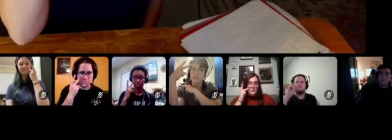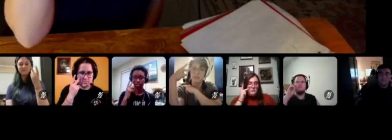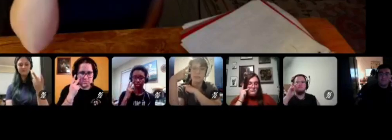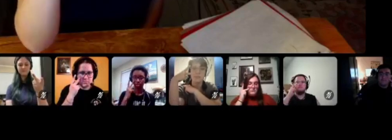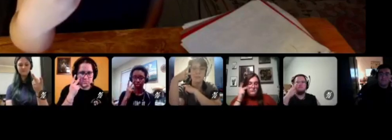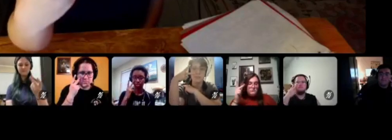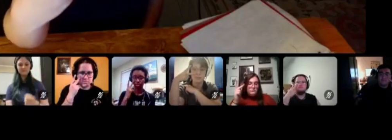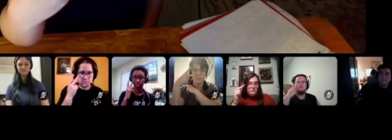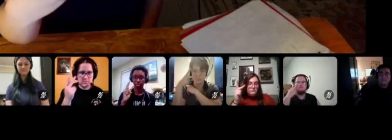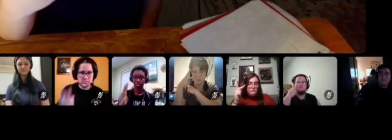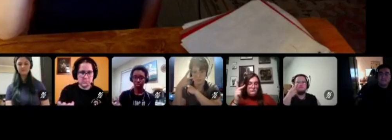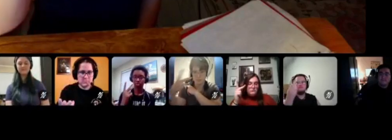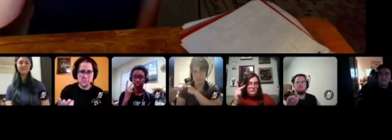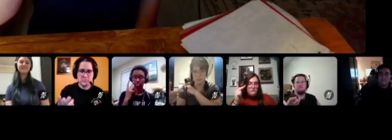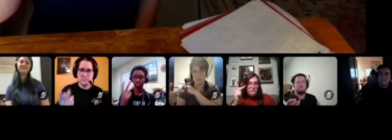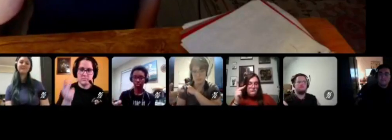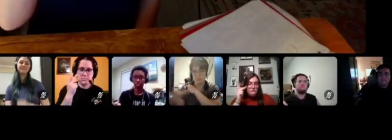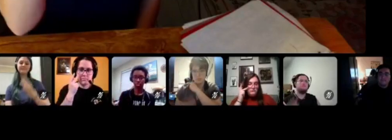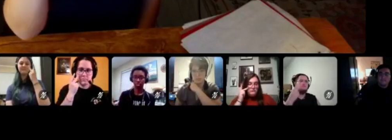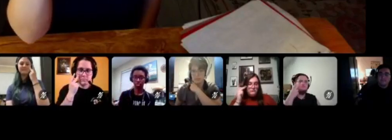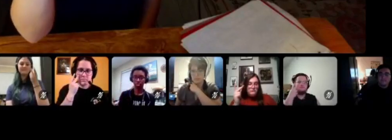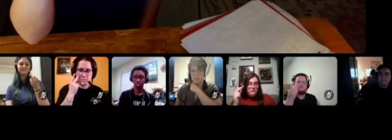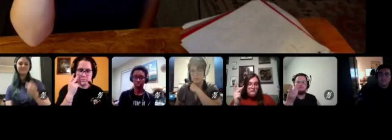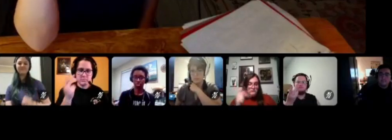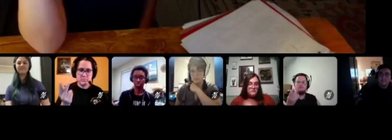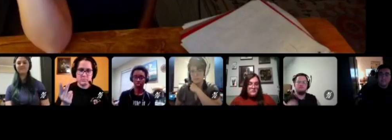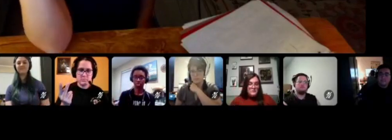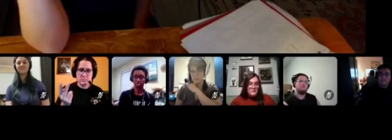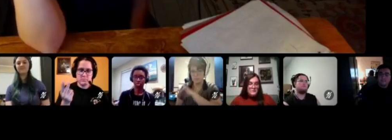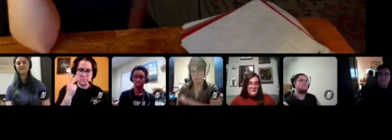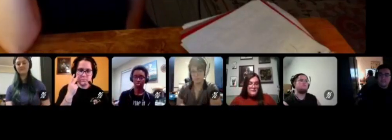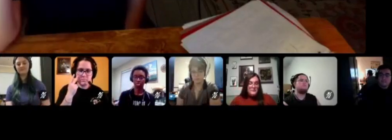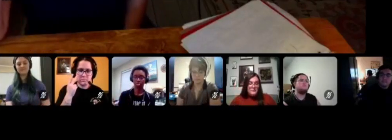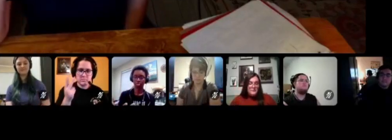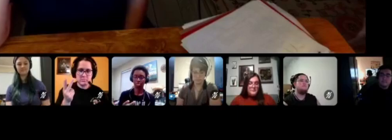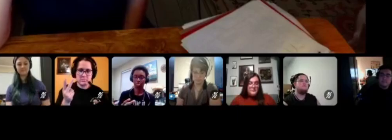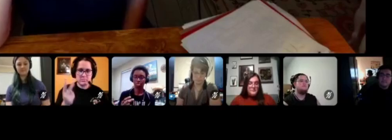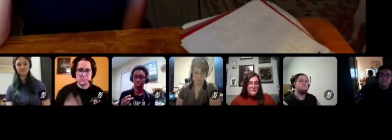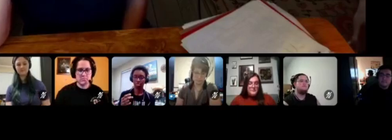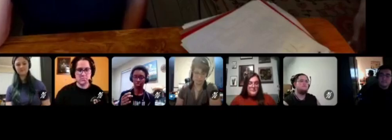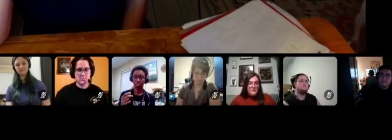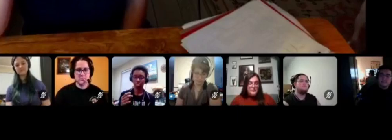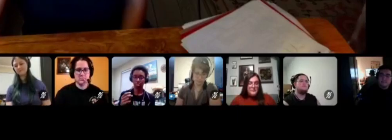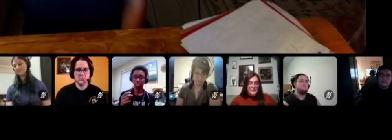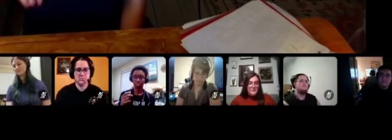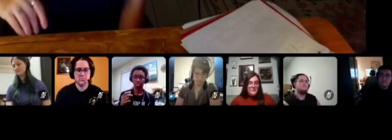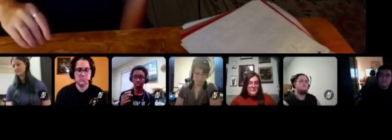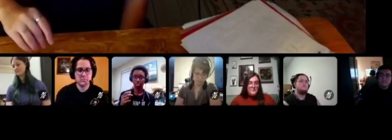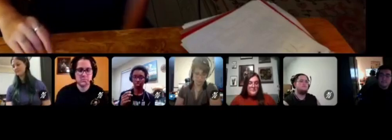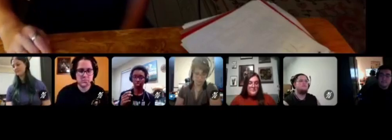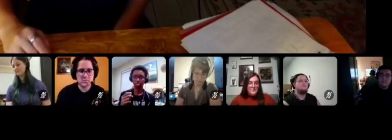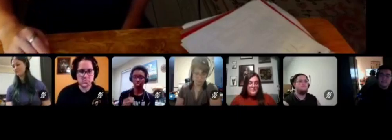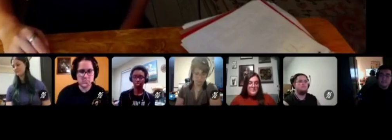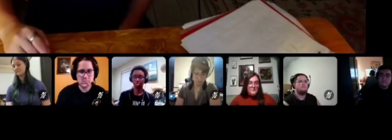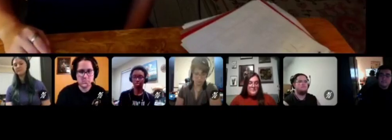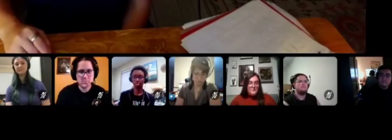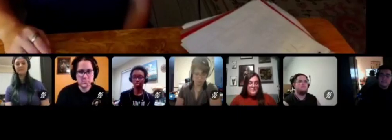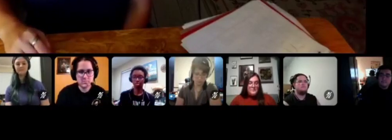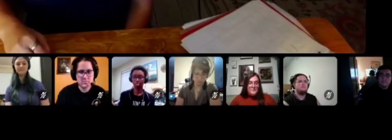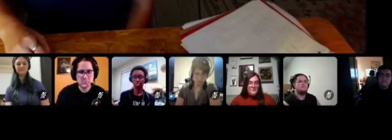And you're going out. The reason for this, fun fact, is because ASL actually